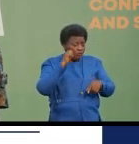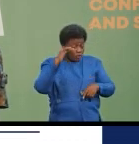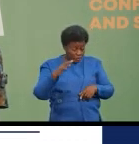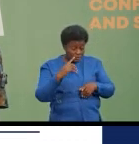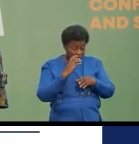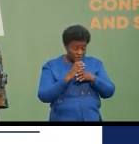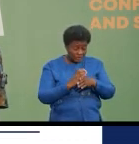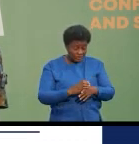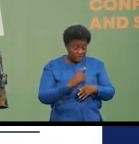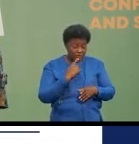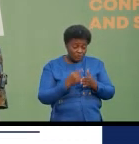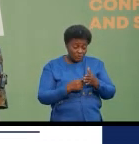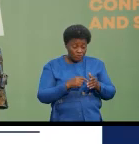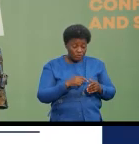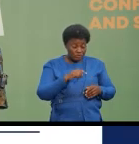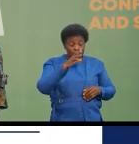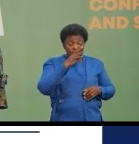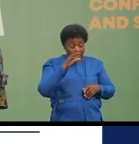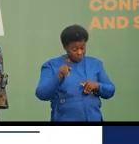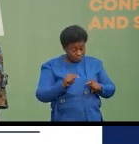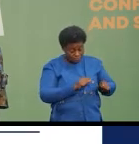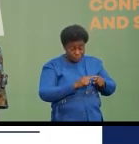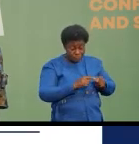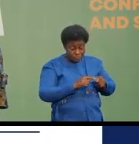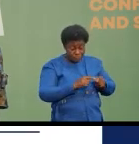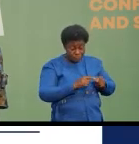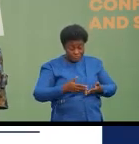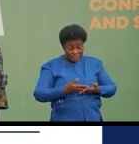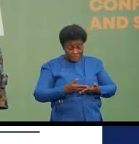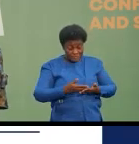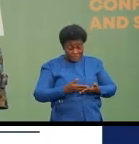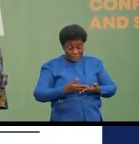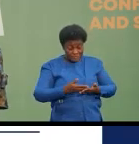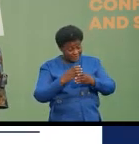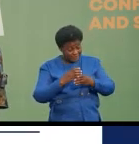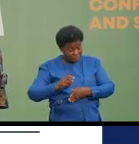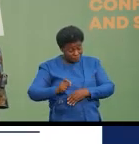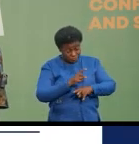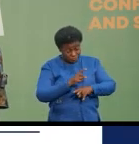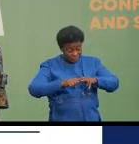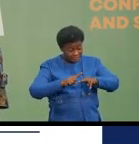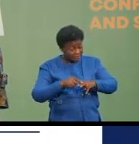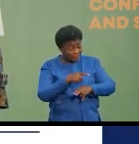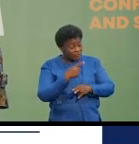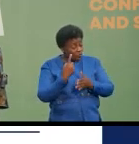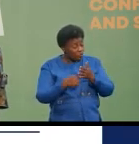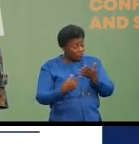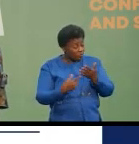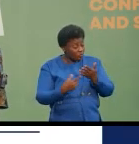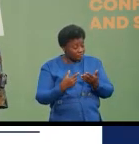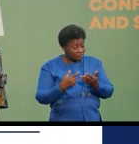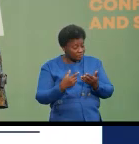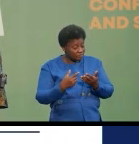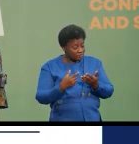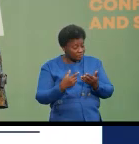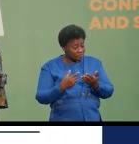with vertical transmission? The other point would be the sustainability and cost effectiveness, and this we